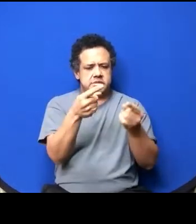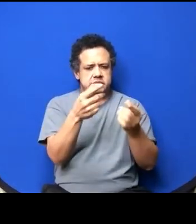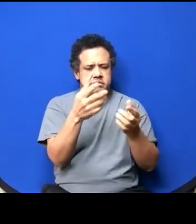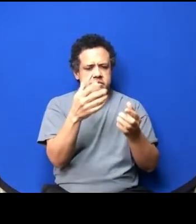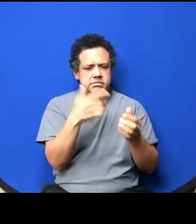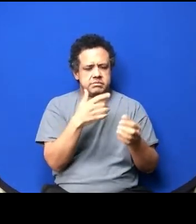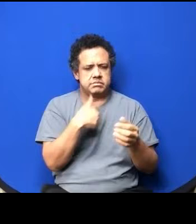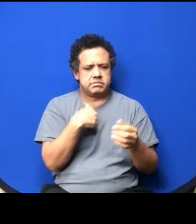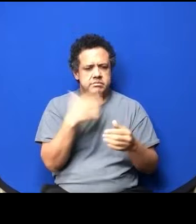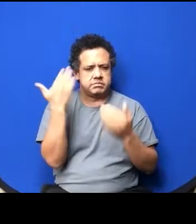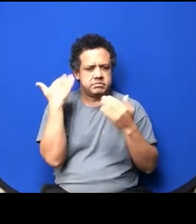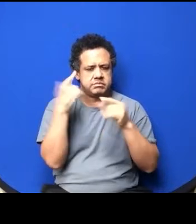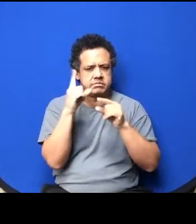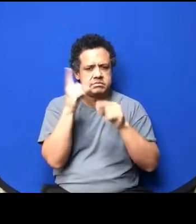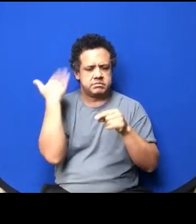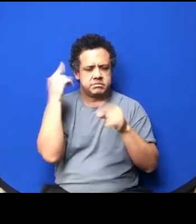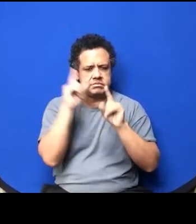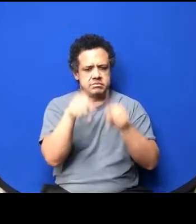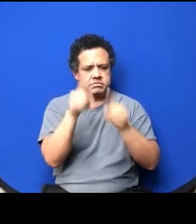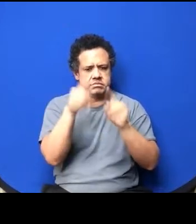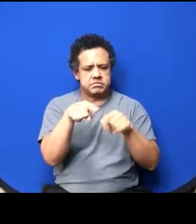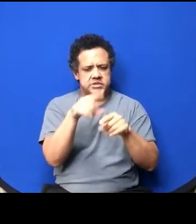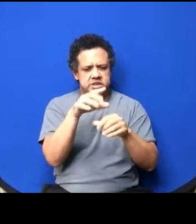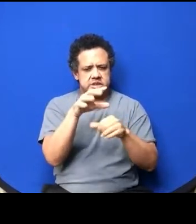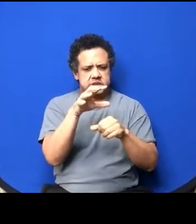together. And